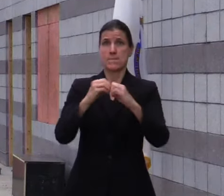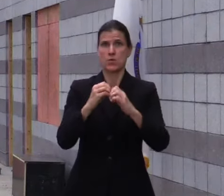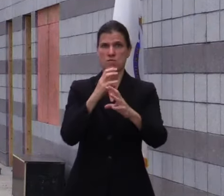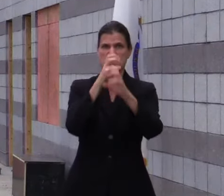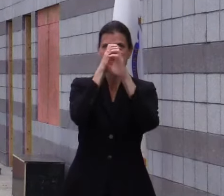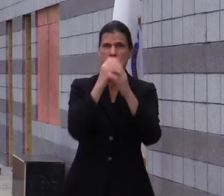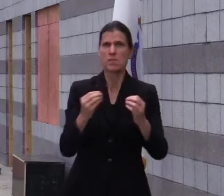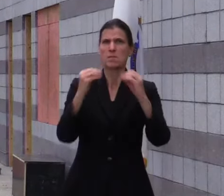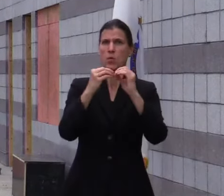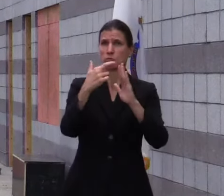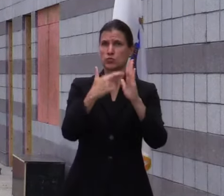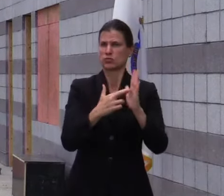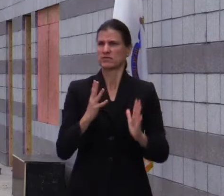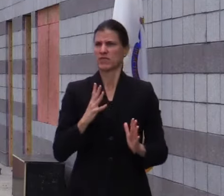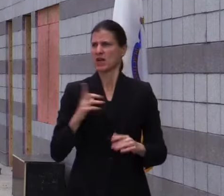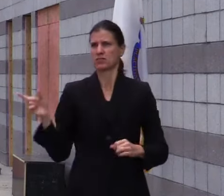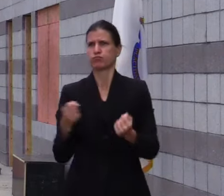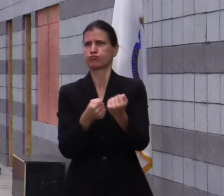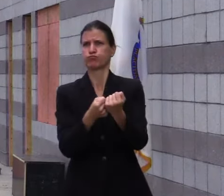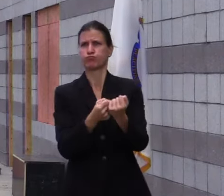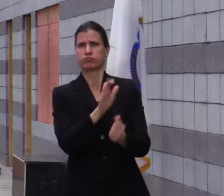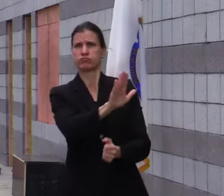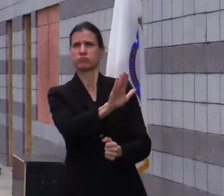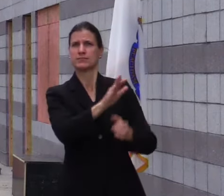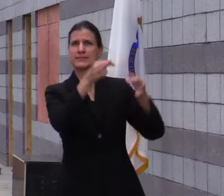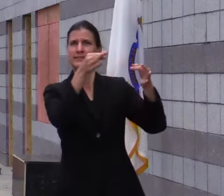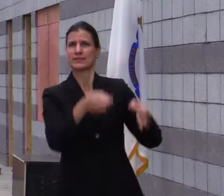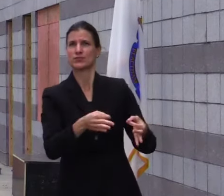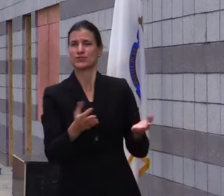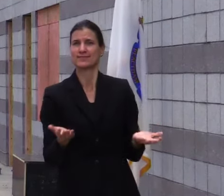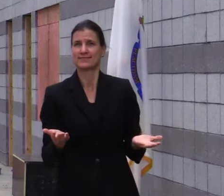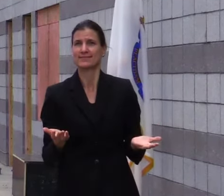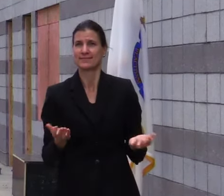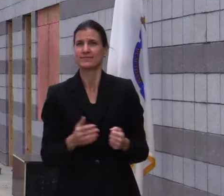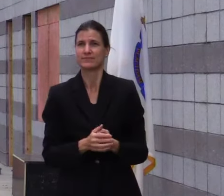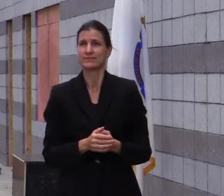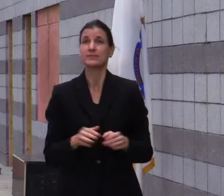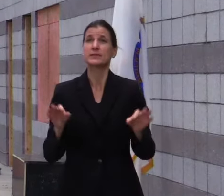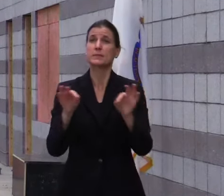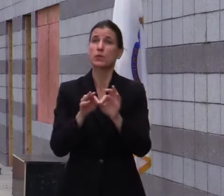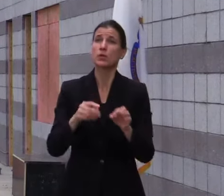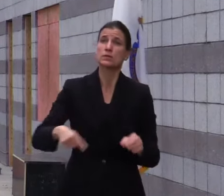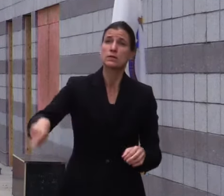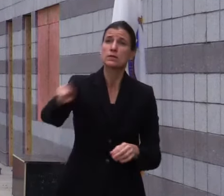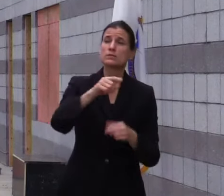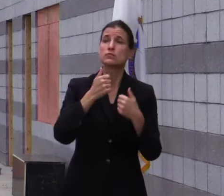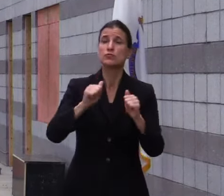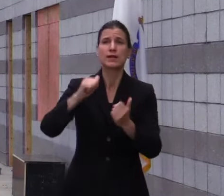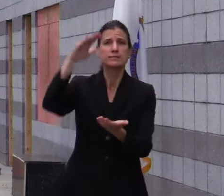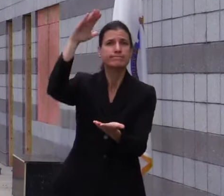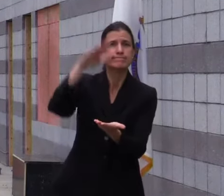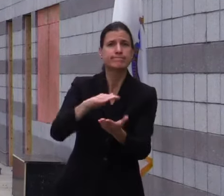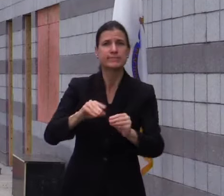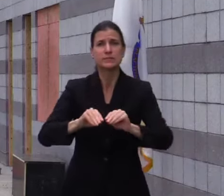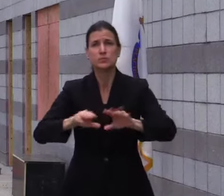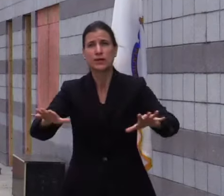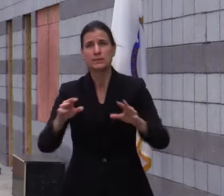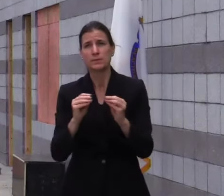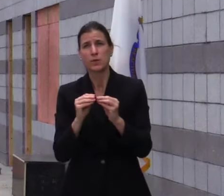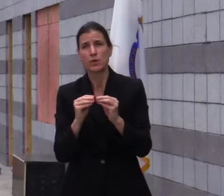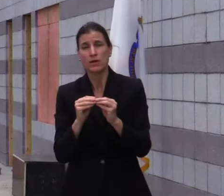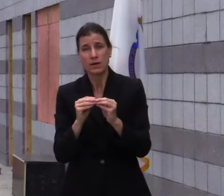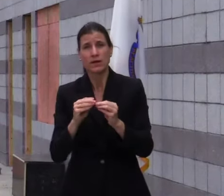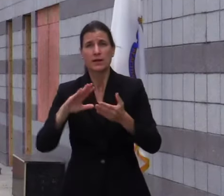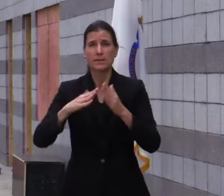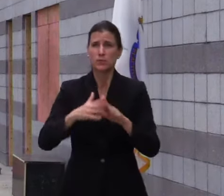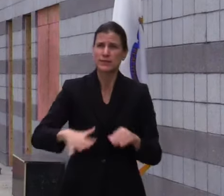put far more muscle into a lot of our initiatives around stopping the spread in communities that are high risk. But generally